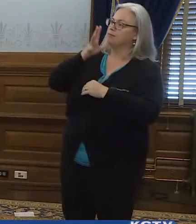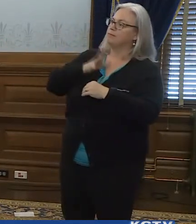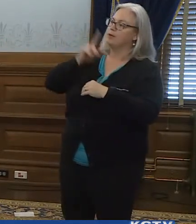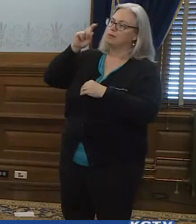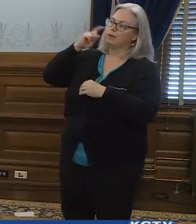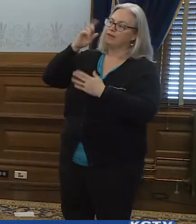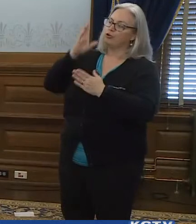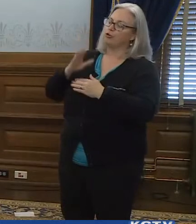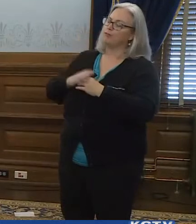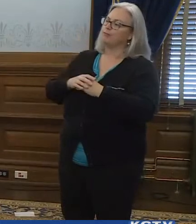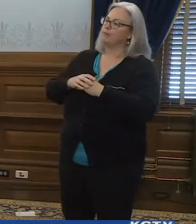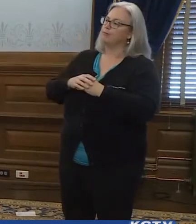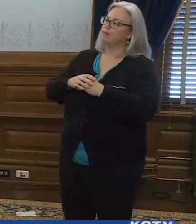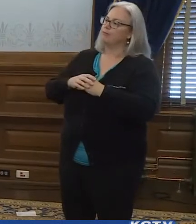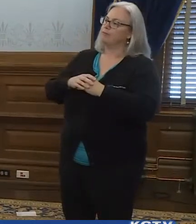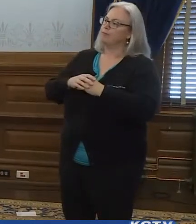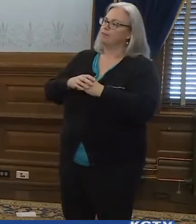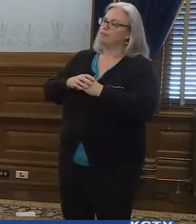for Regents,